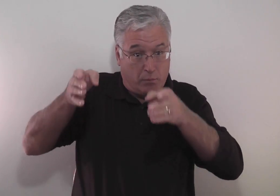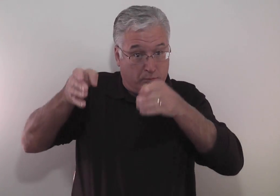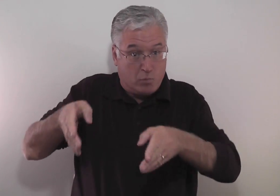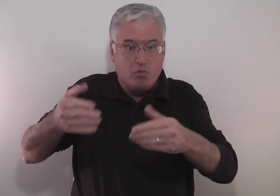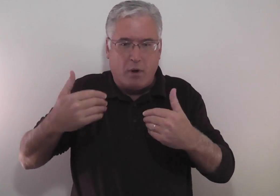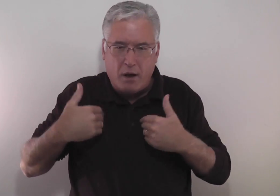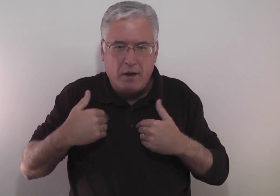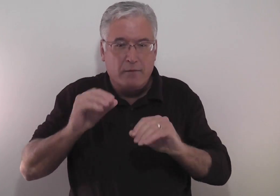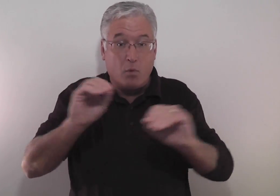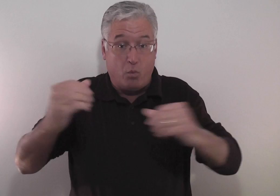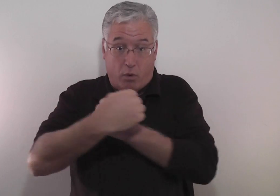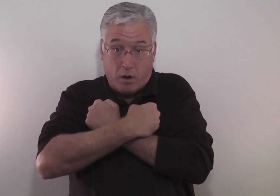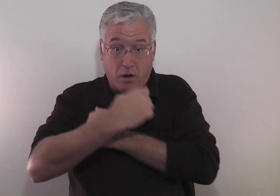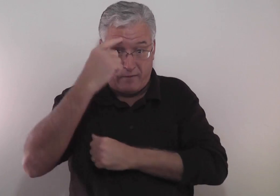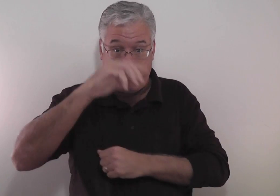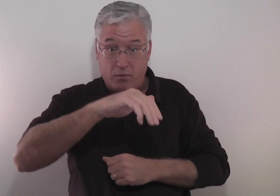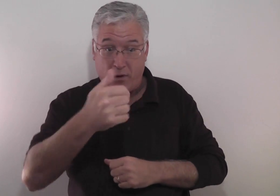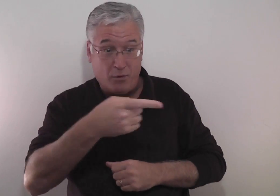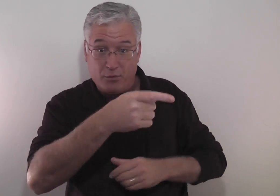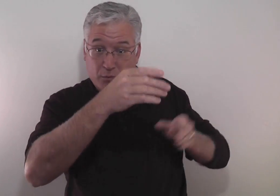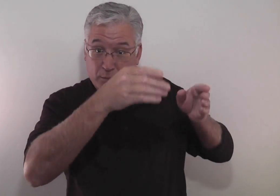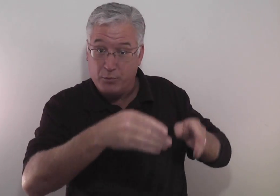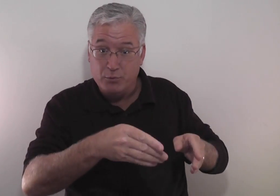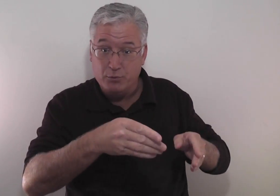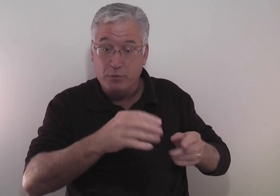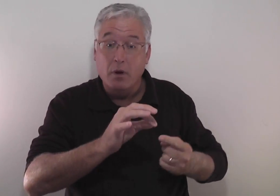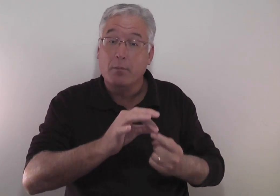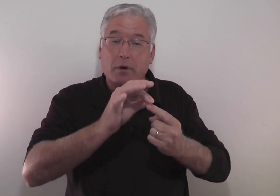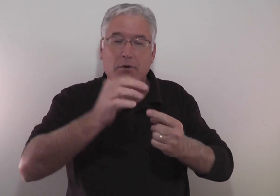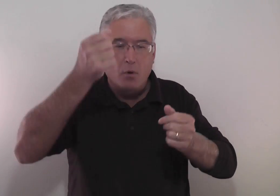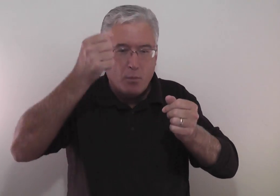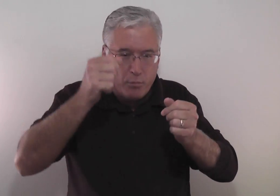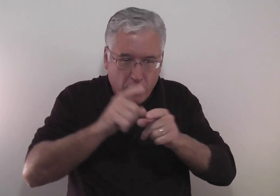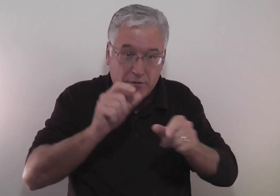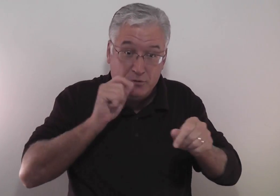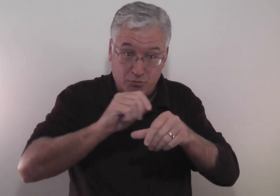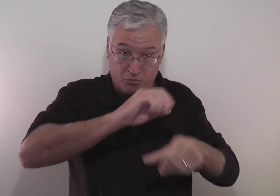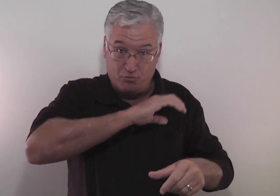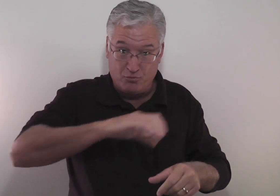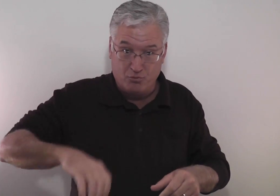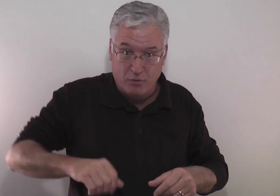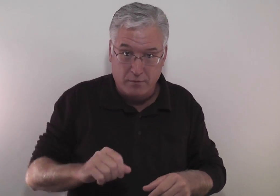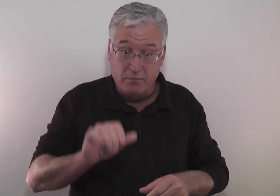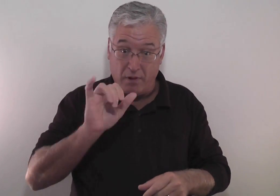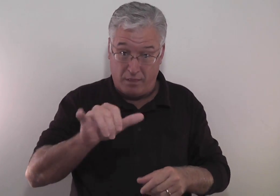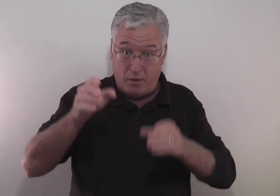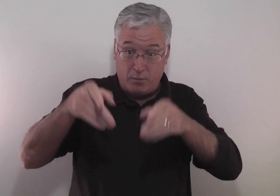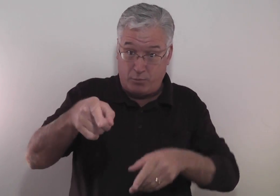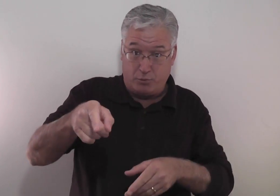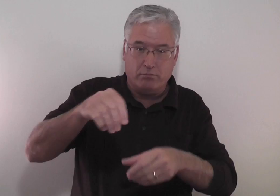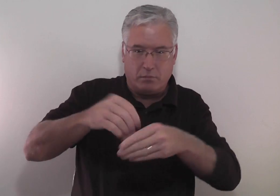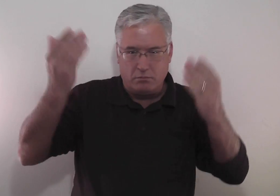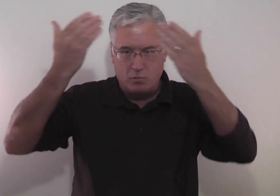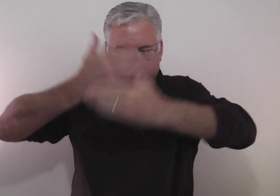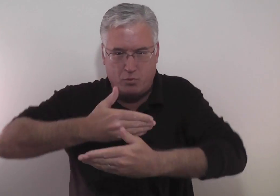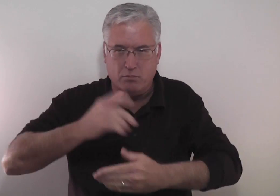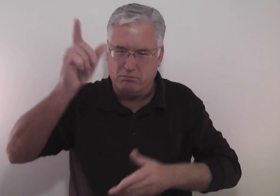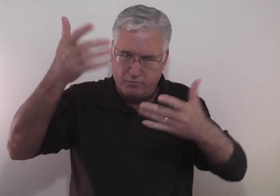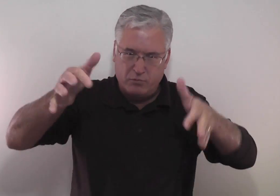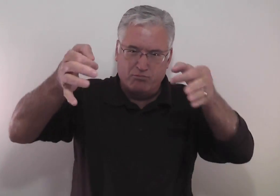God has already decided this, that a person who's doing this, they're not showing love for that person, especially a brother and sister in Christ, and that